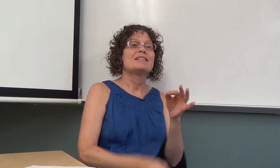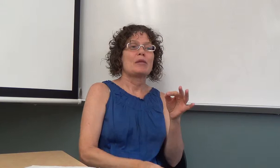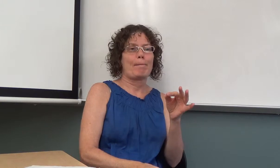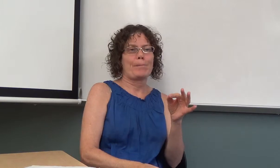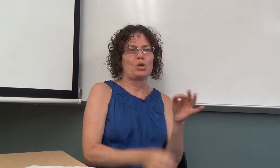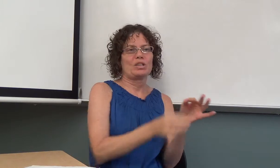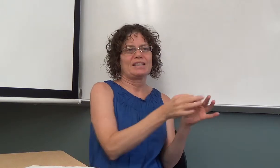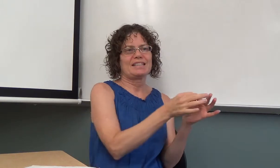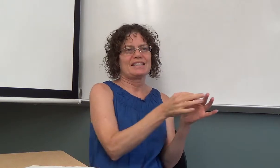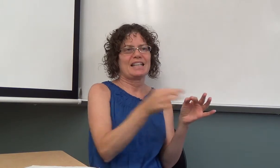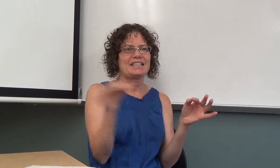sentence.